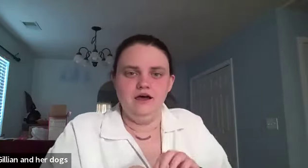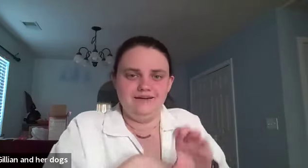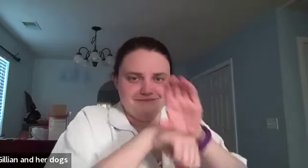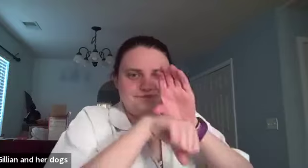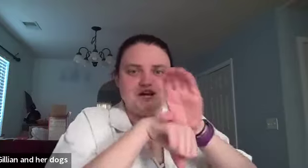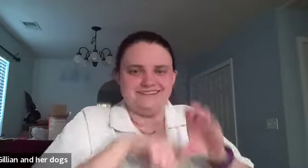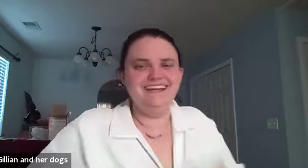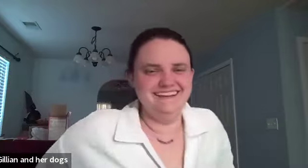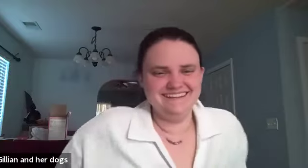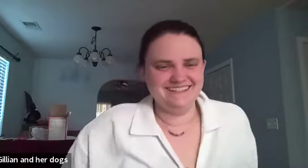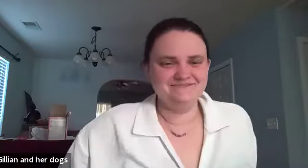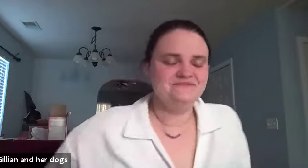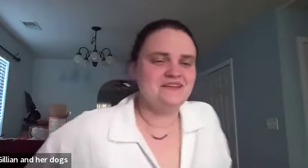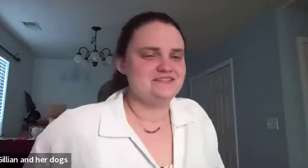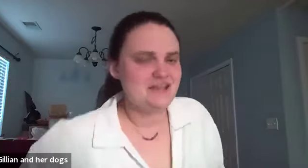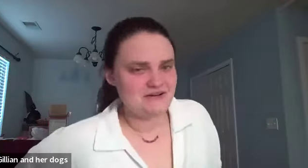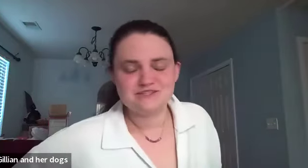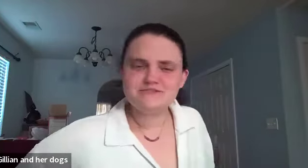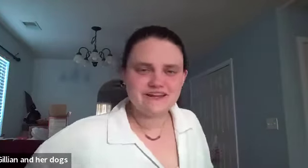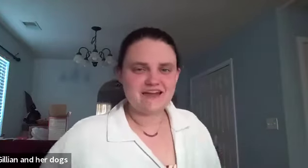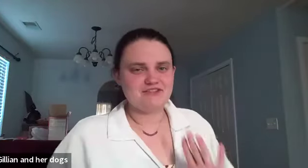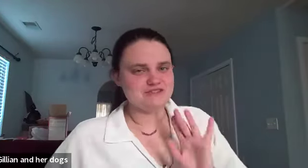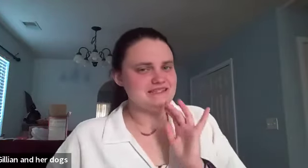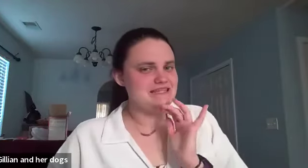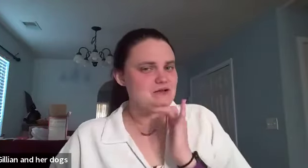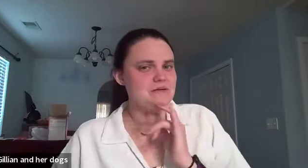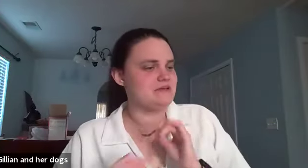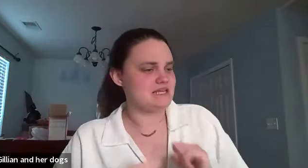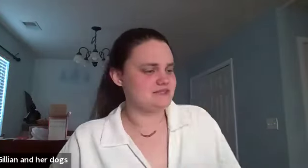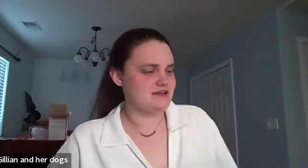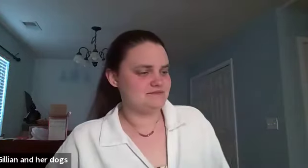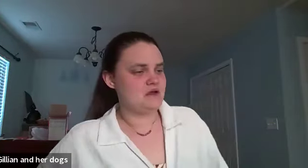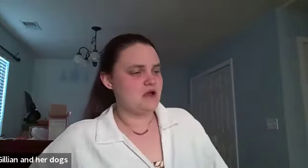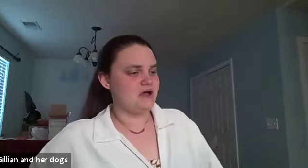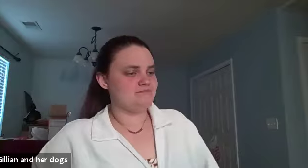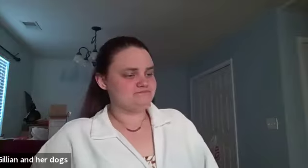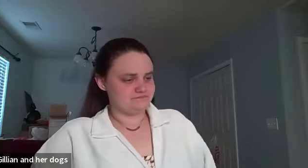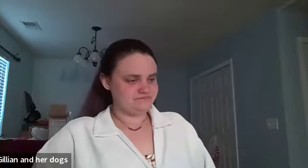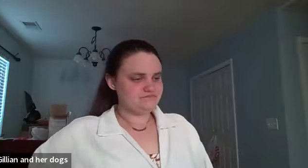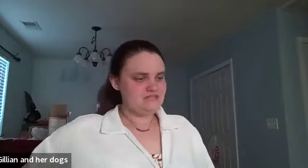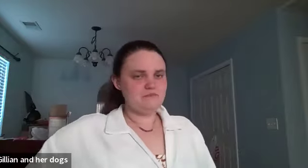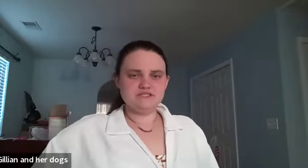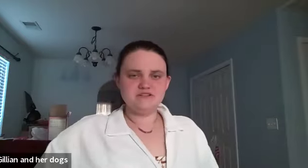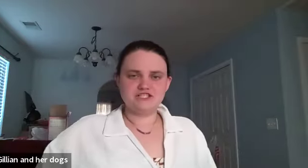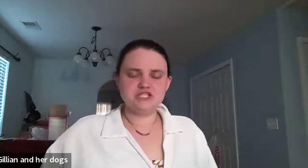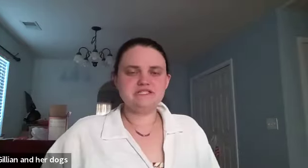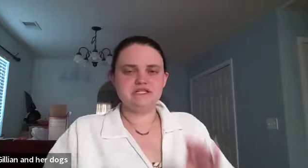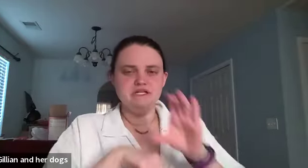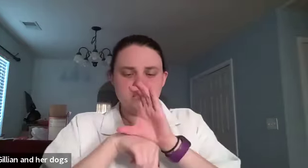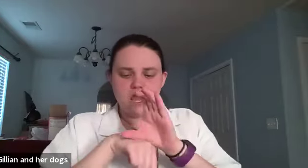oh, chocolate. So it's always funny having those little mishap signs. But so yeah, just I